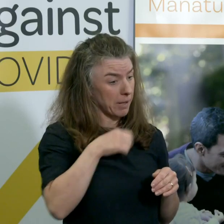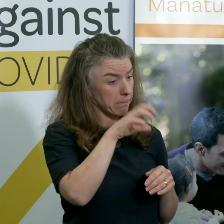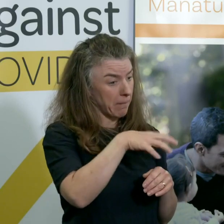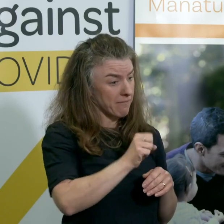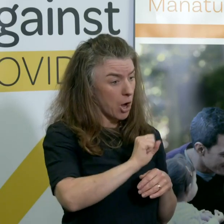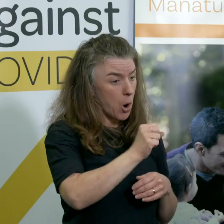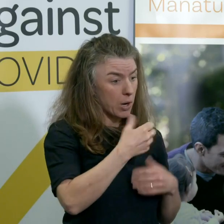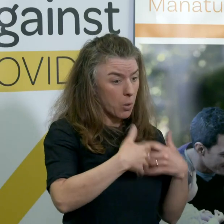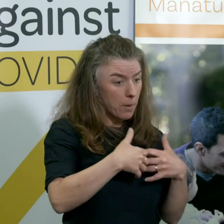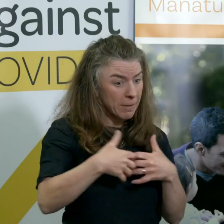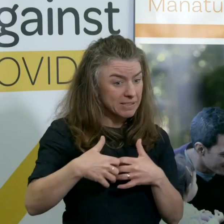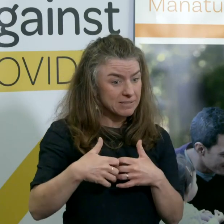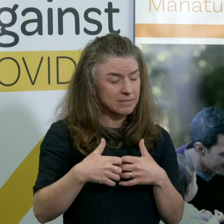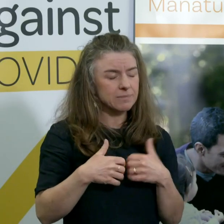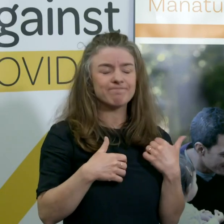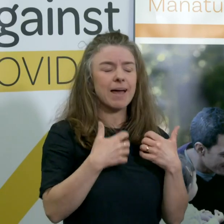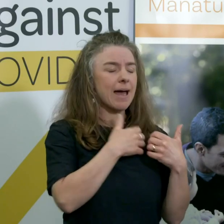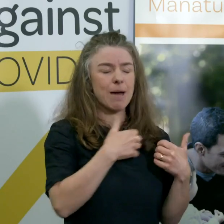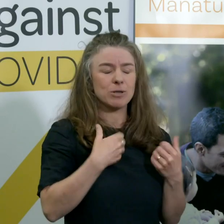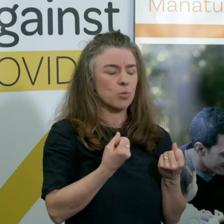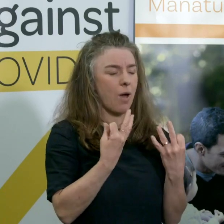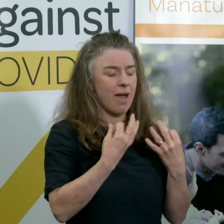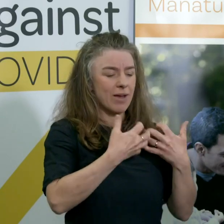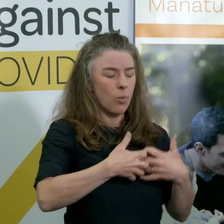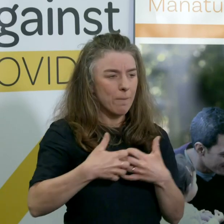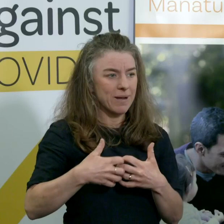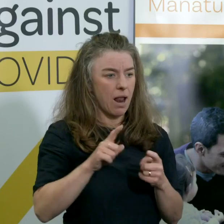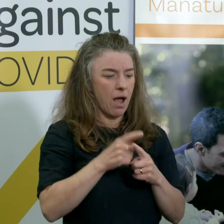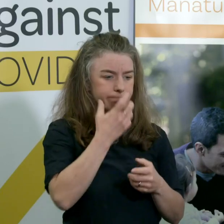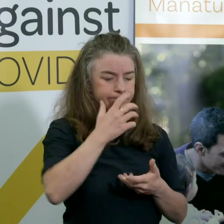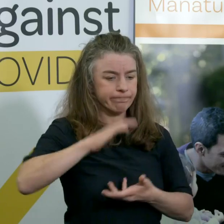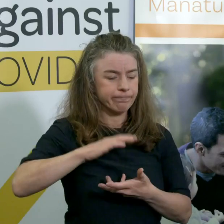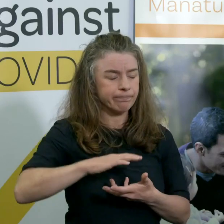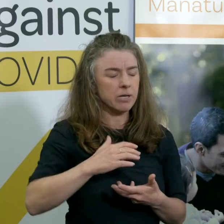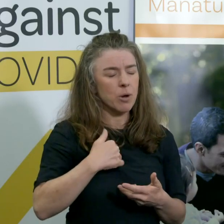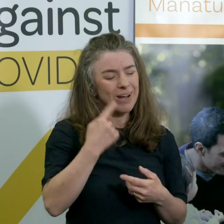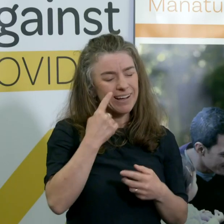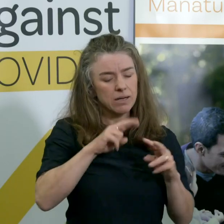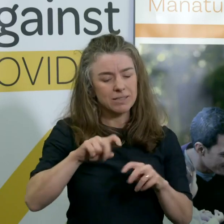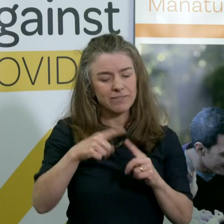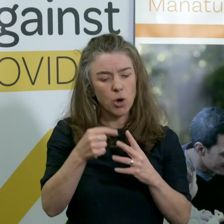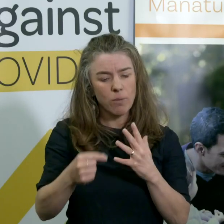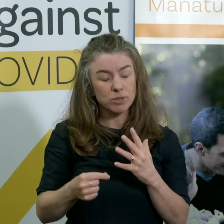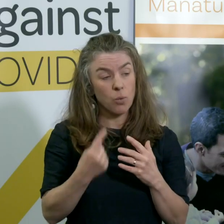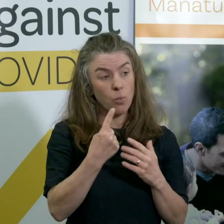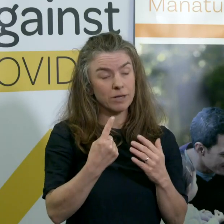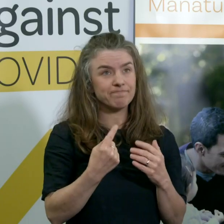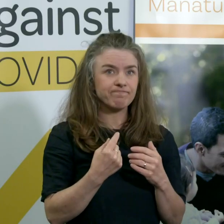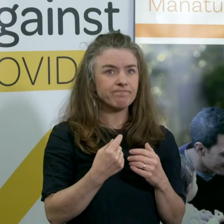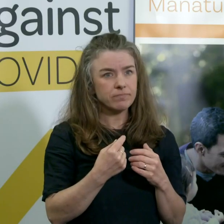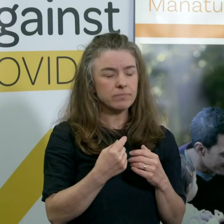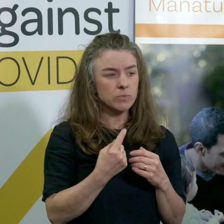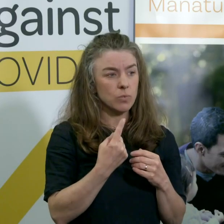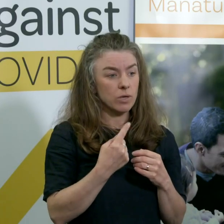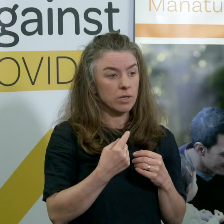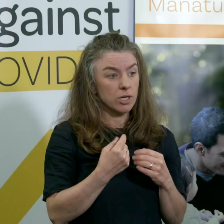their own stocks. They don't, however, what I can say is we're looking at all the options. For example, one really good option is a lot of the newer